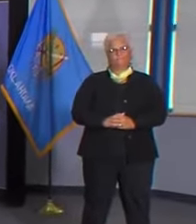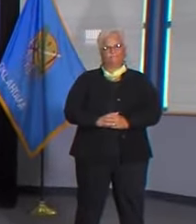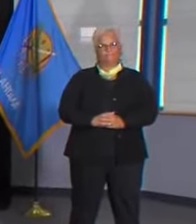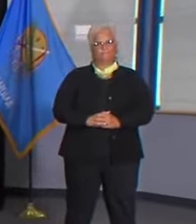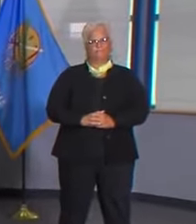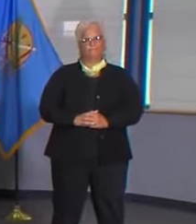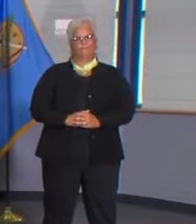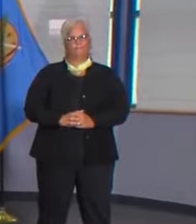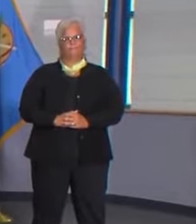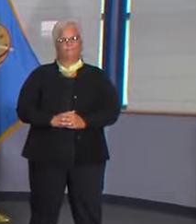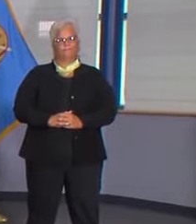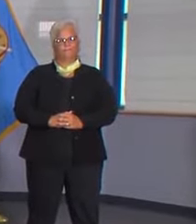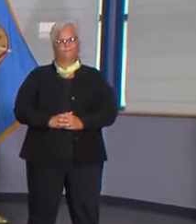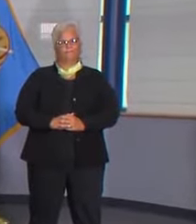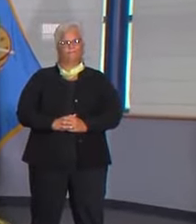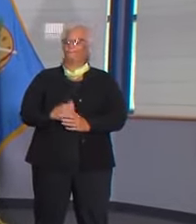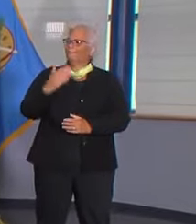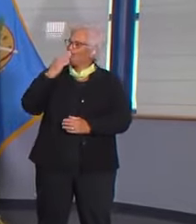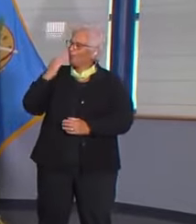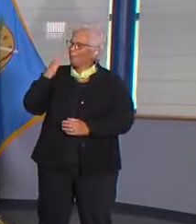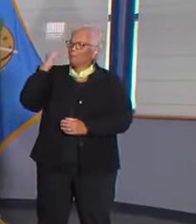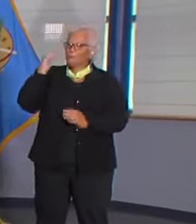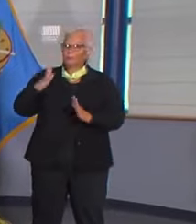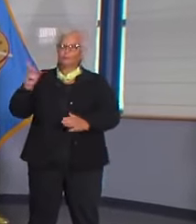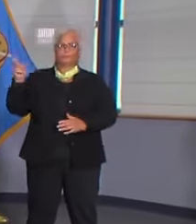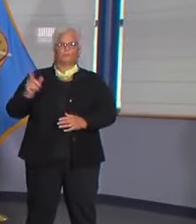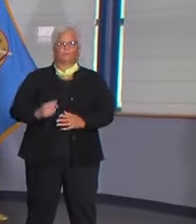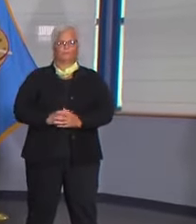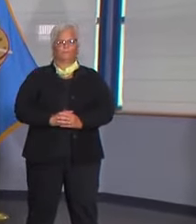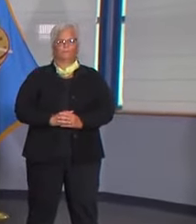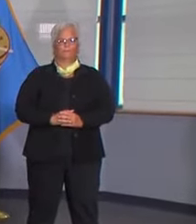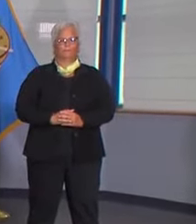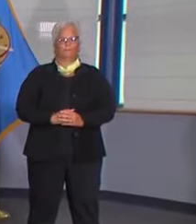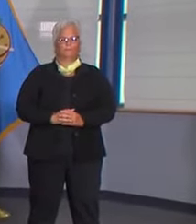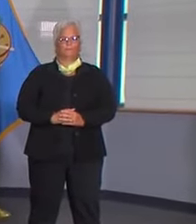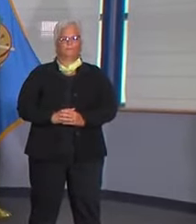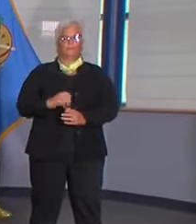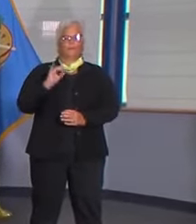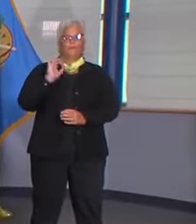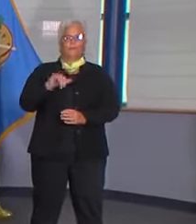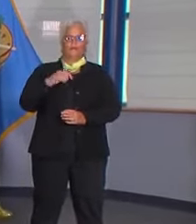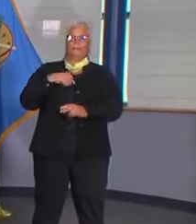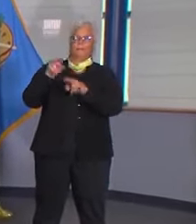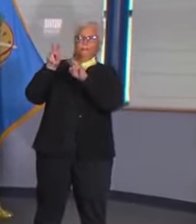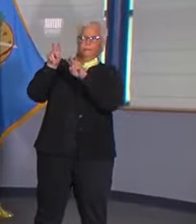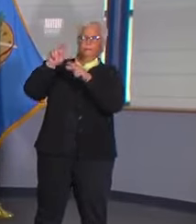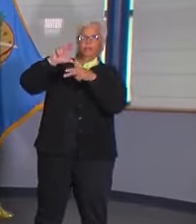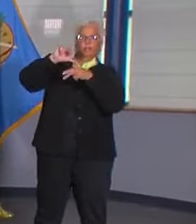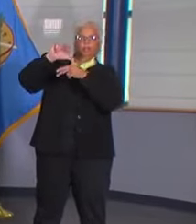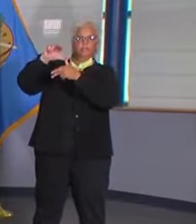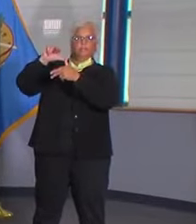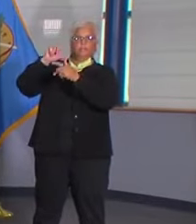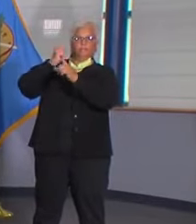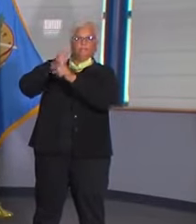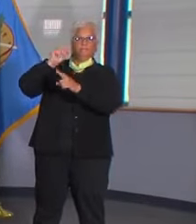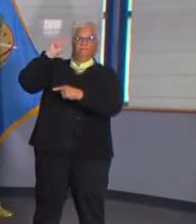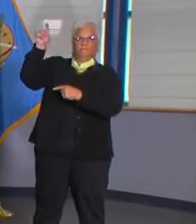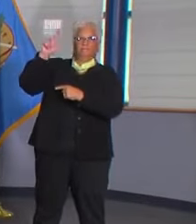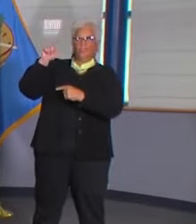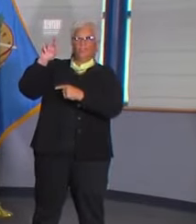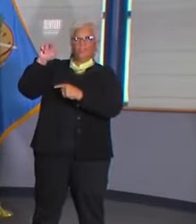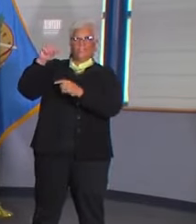Thank you, Mayor. In anticipation of landfall of Hurricane Laura, the state of Louisiana activated the Emergency Management